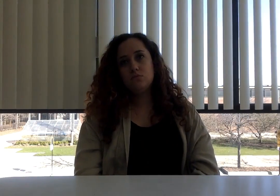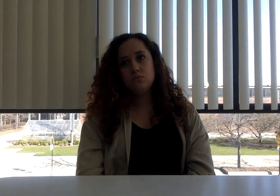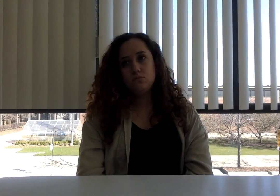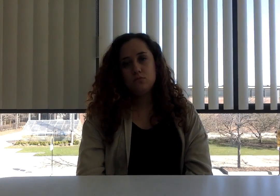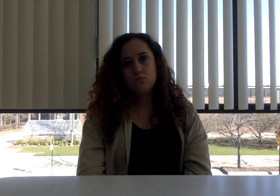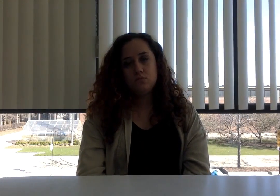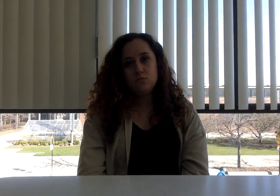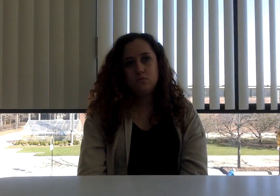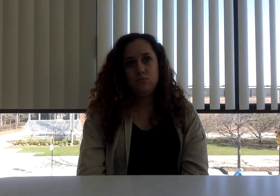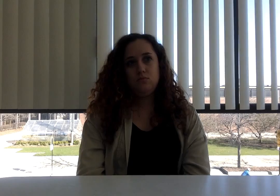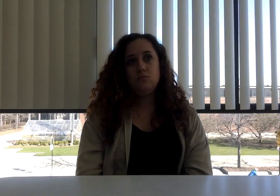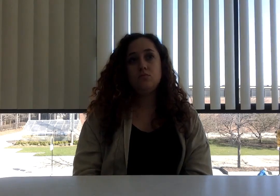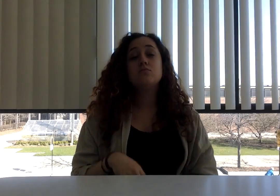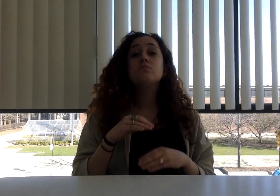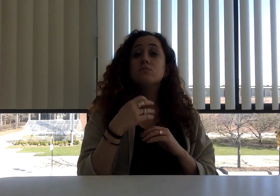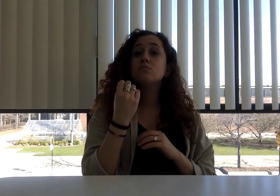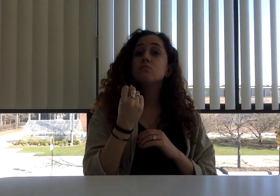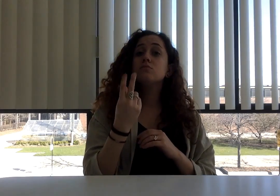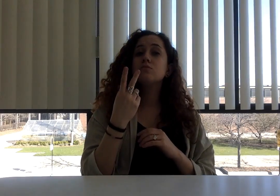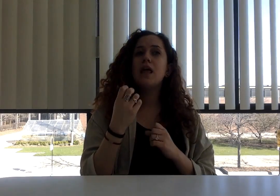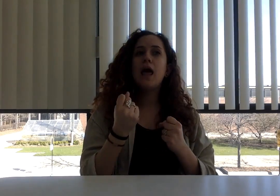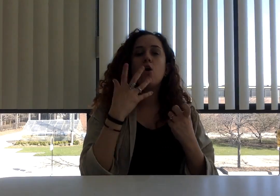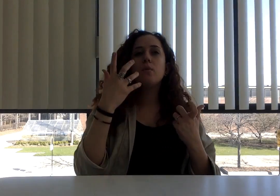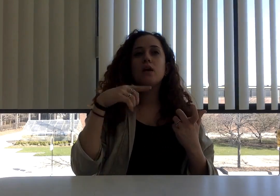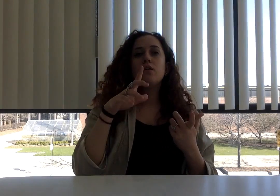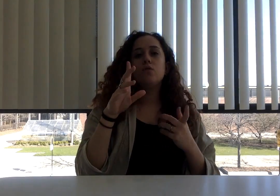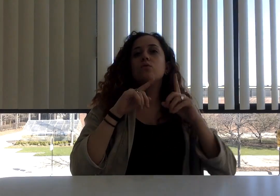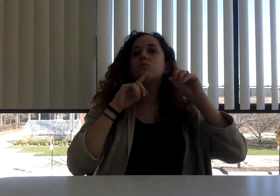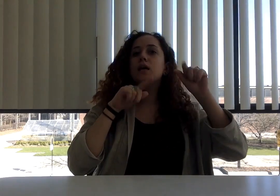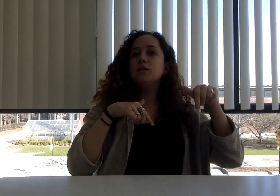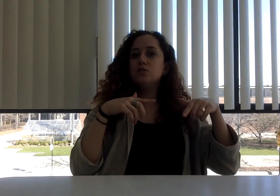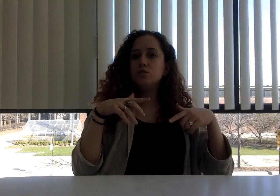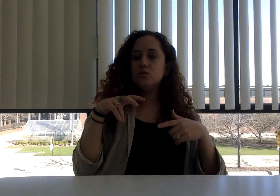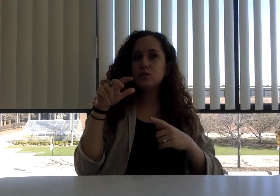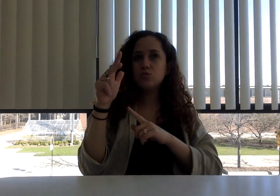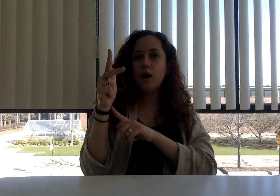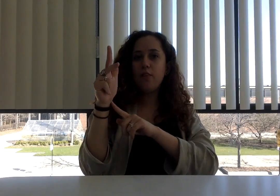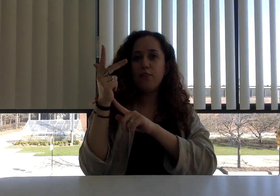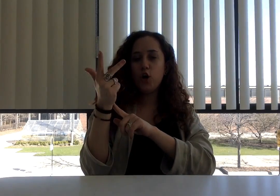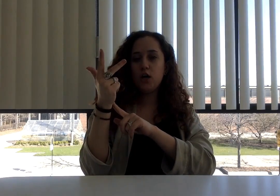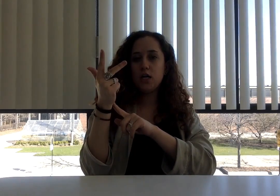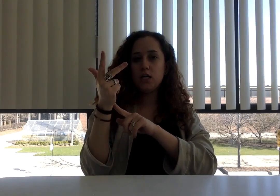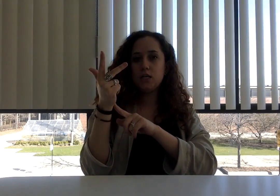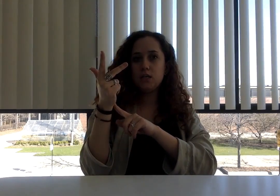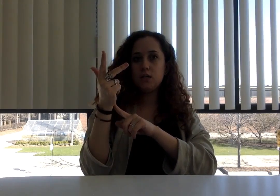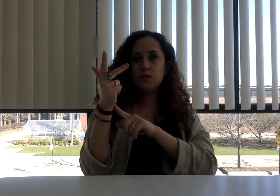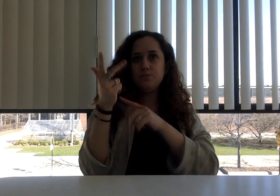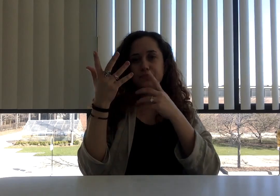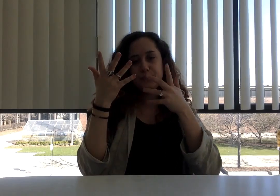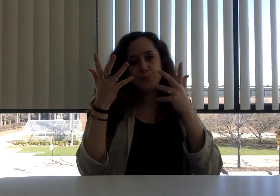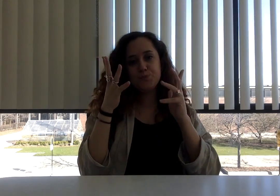Number 12, how many got a third for the probability question? After simplifying it, there were 4 real and 2 pure